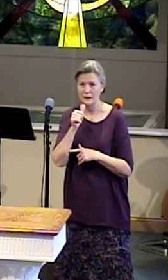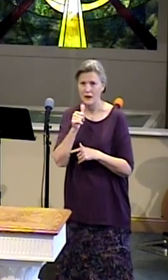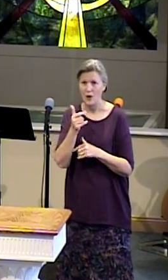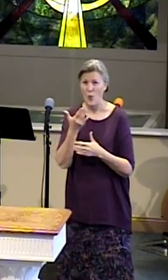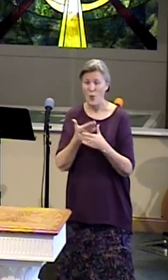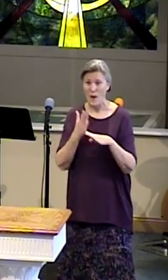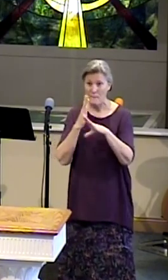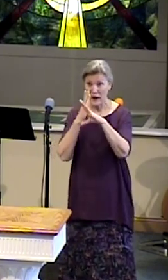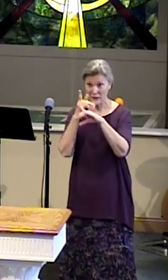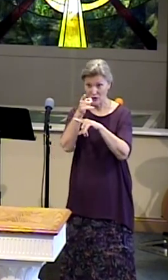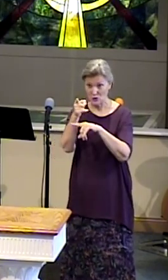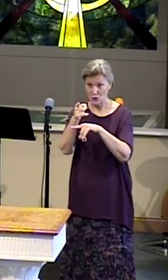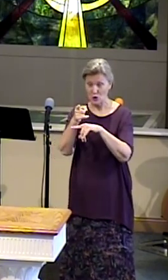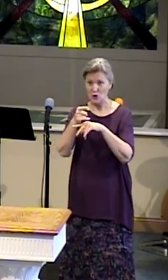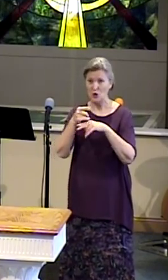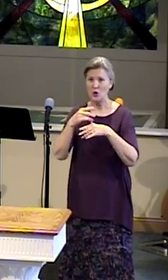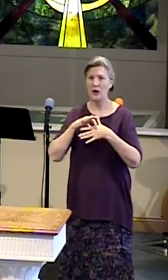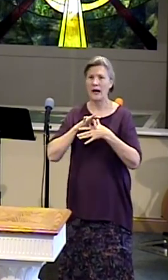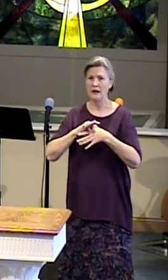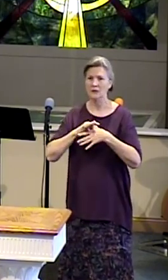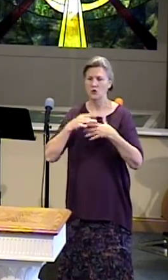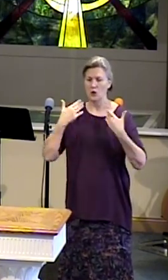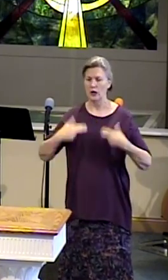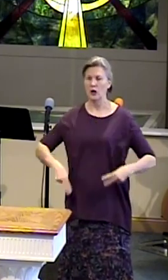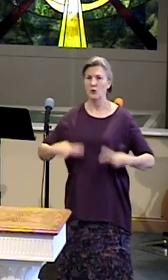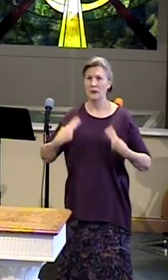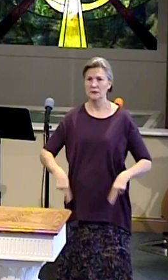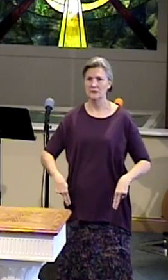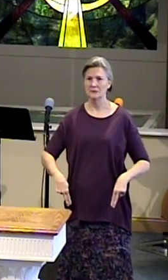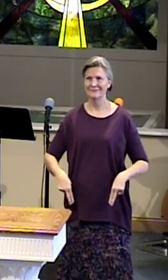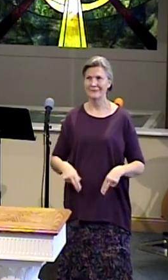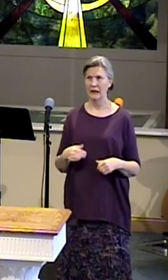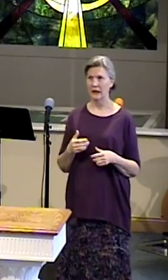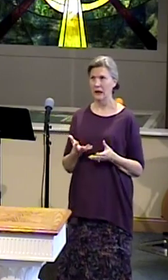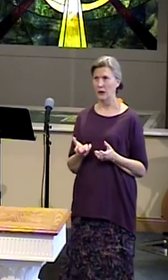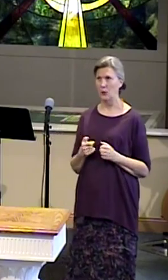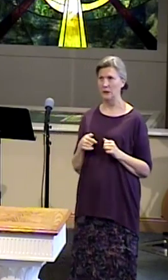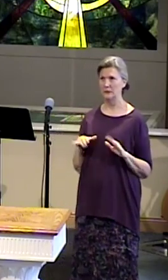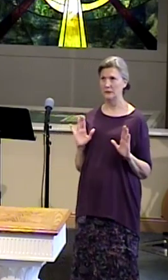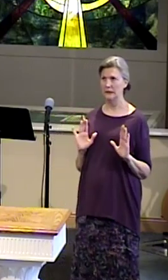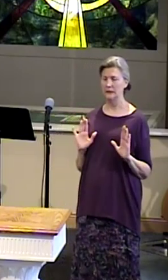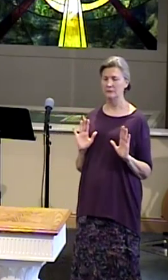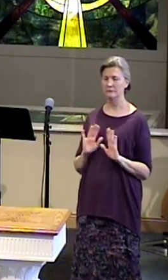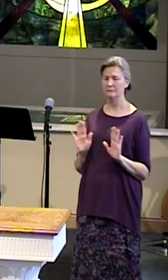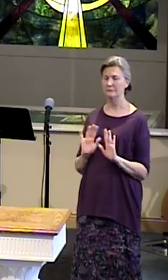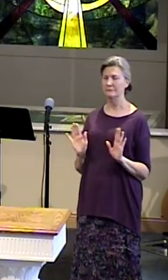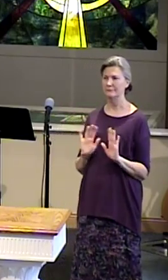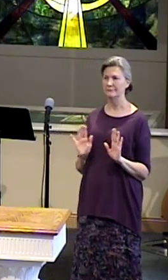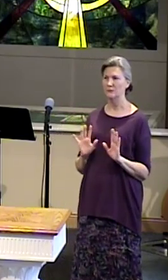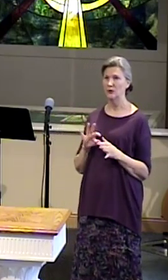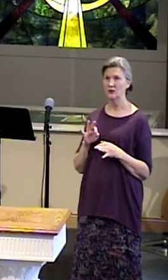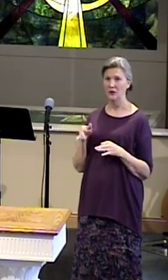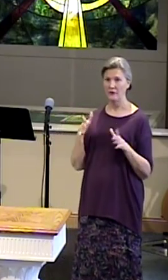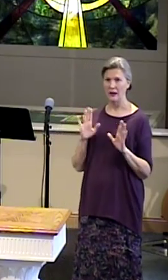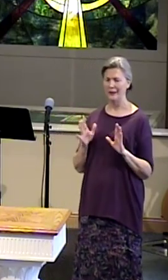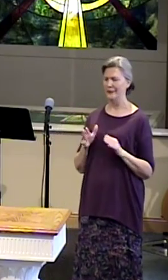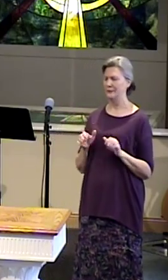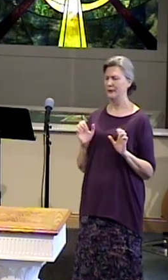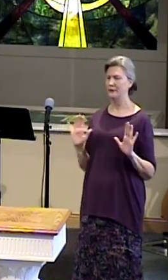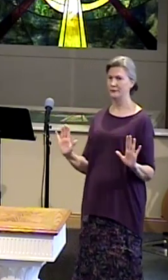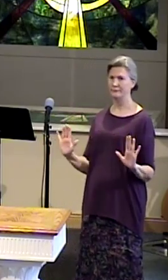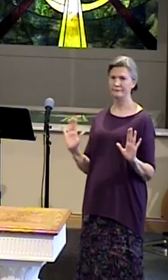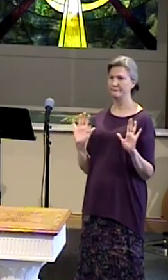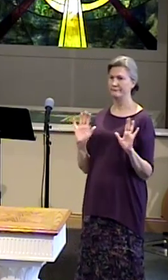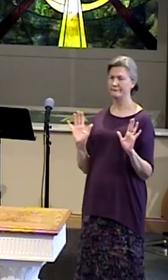flesh. Your flesh is saying, no, I don't want to submit to the Word of God. I don't want to submit to the Spirit of God. I don't want